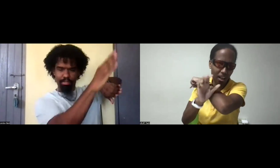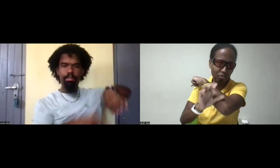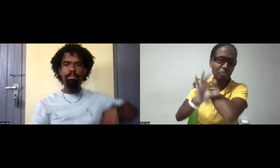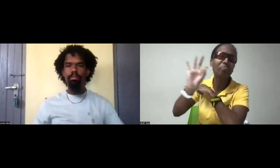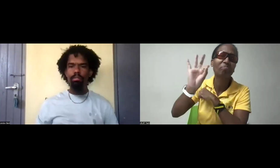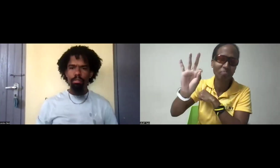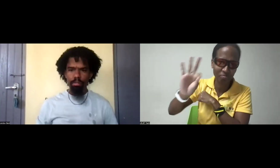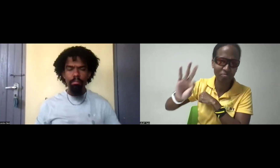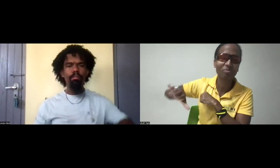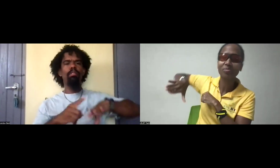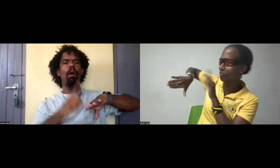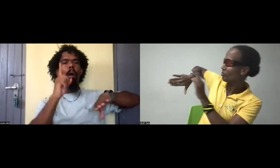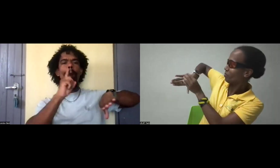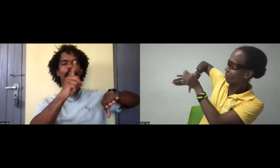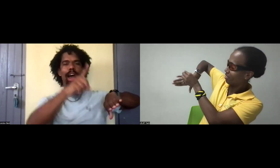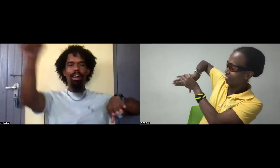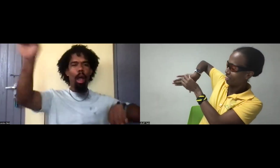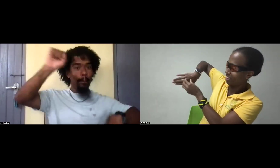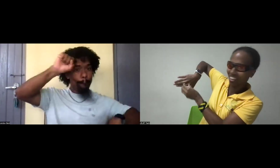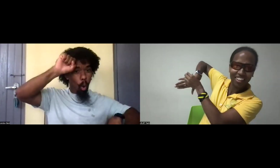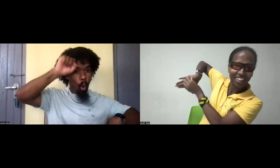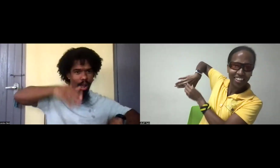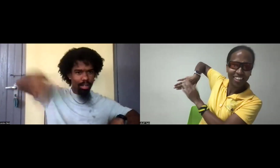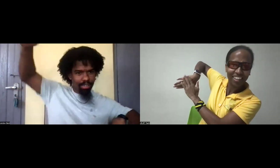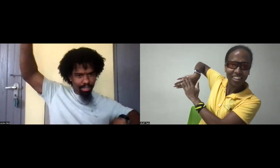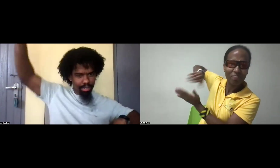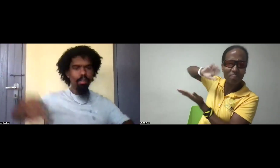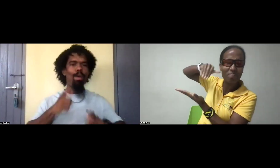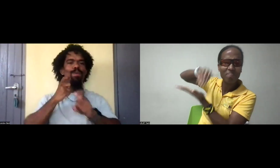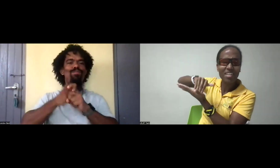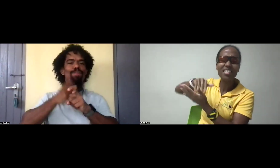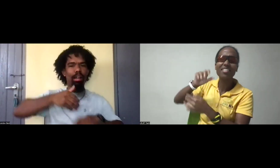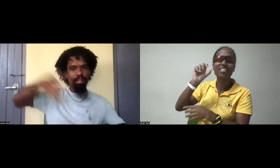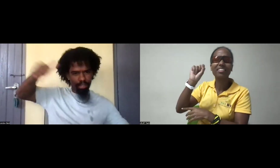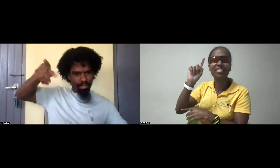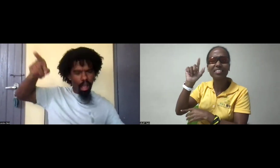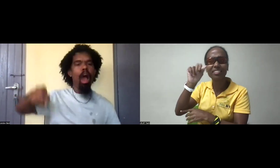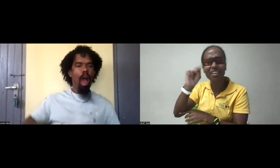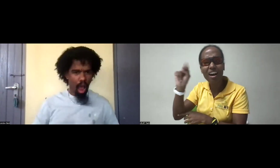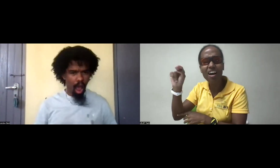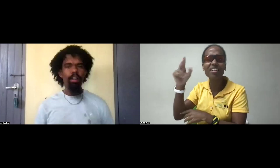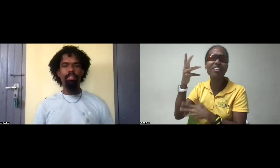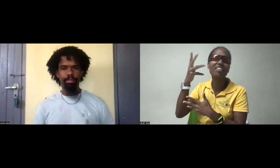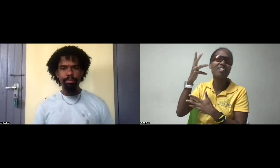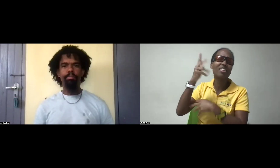another one from St. Catherine. Okay, nice. So what about The middle. I